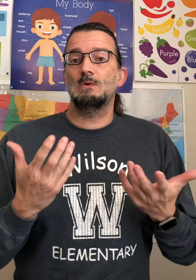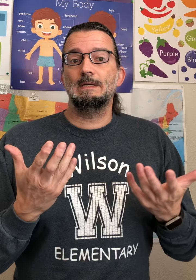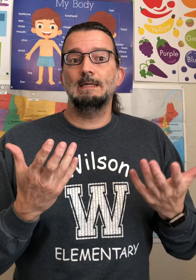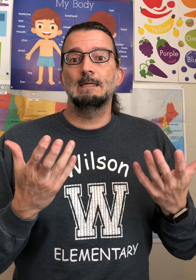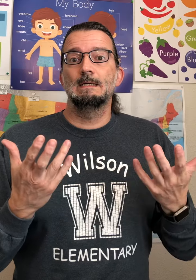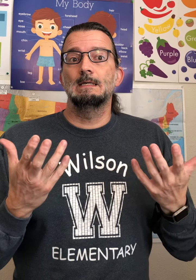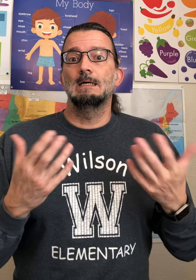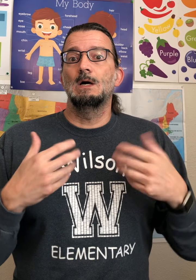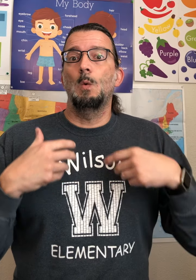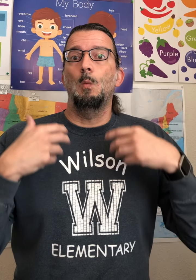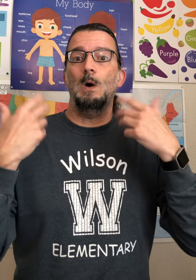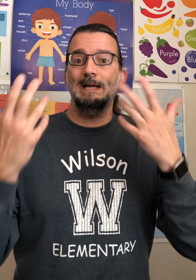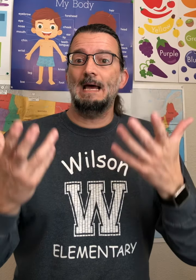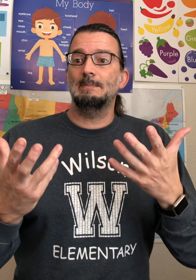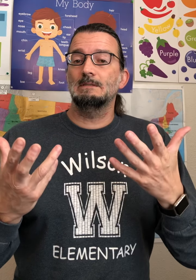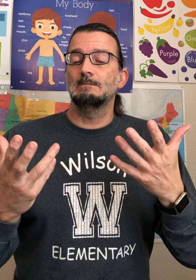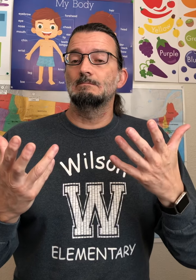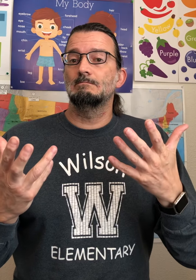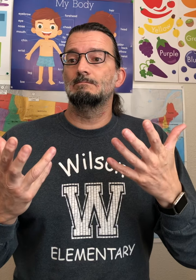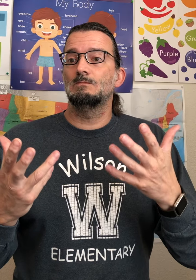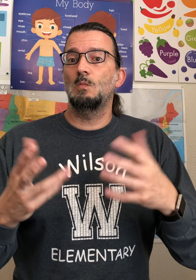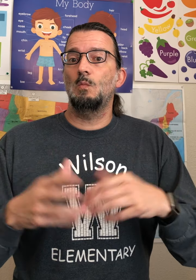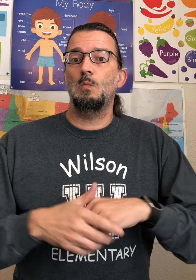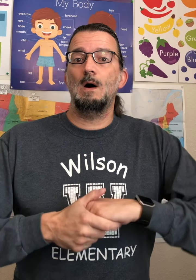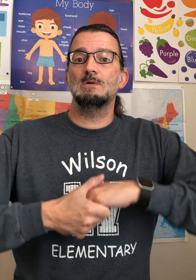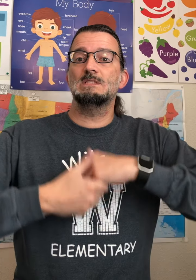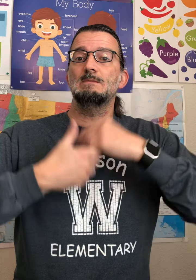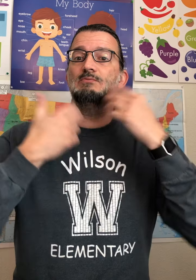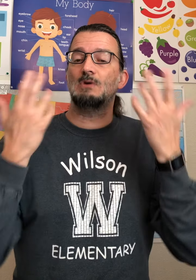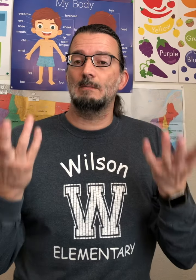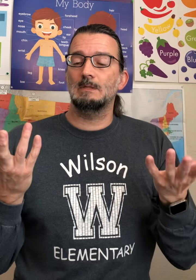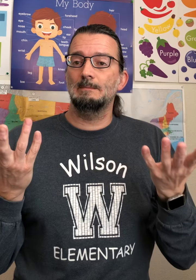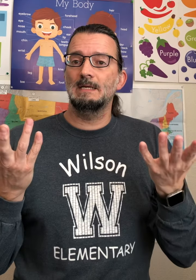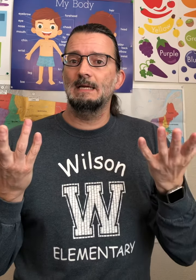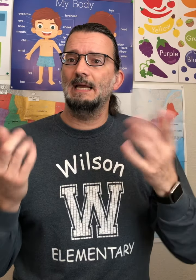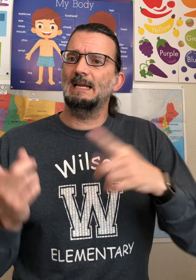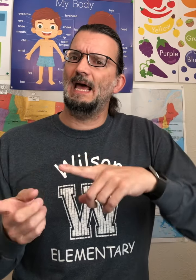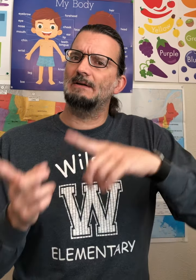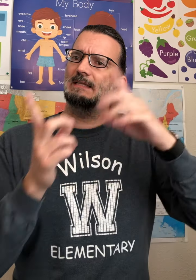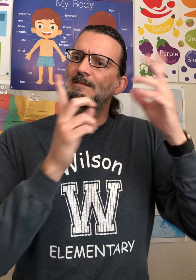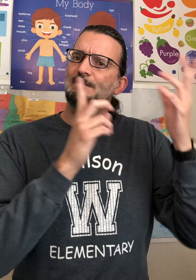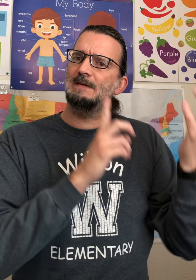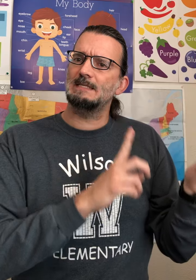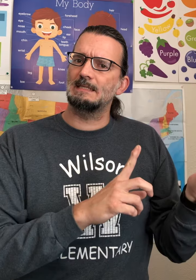story, what happened? What was the problem? And how did they fix it?